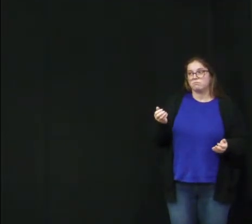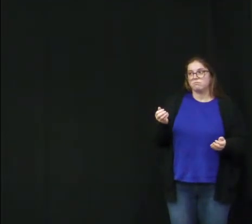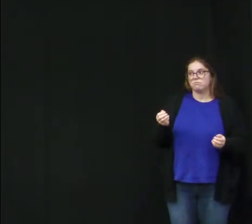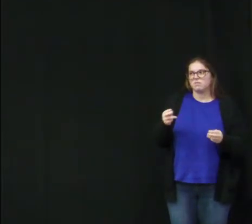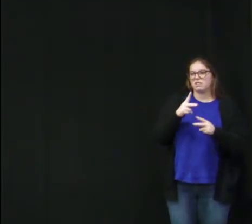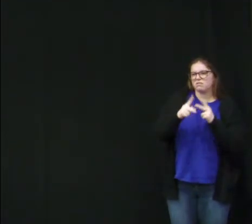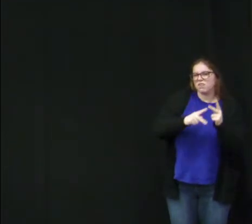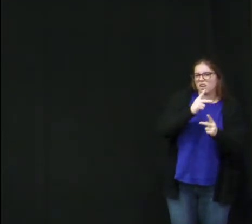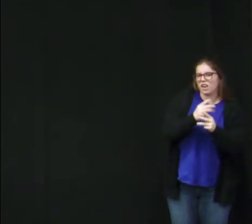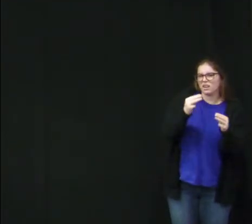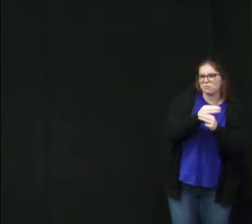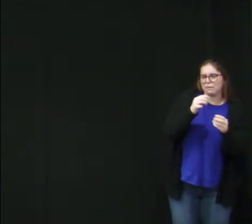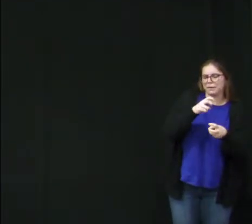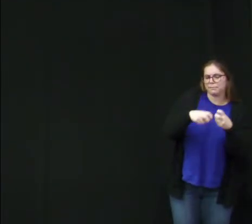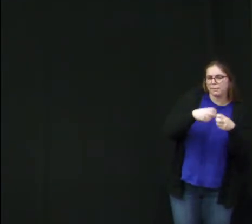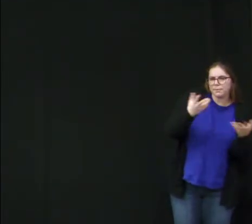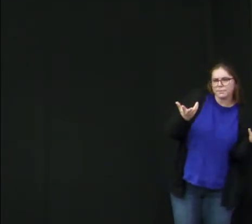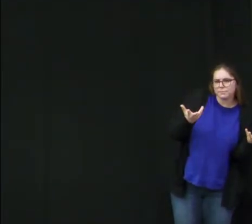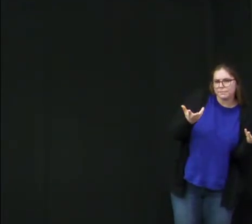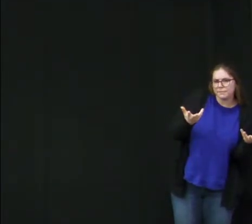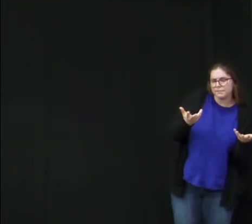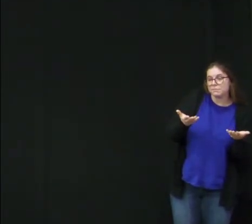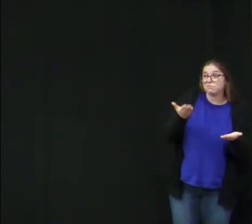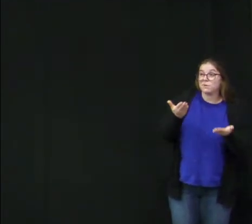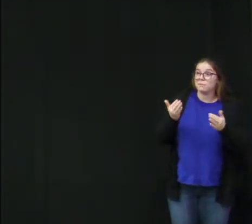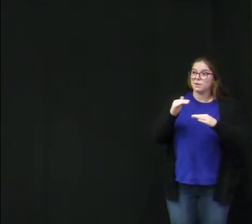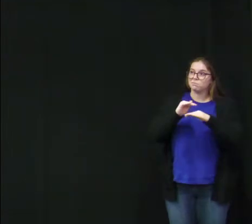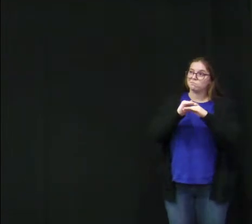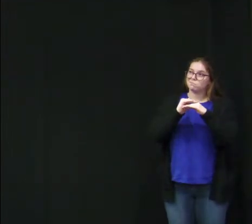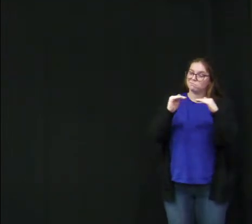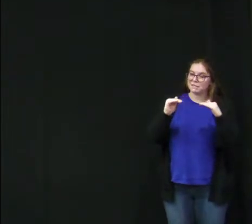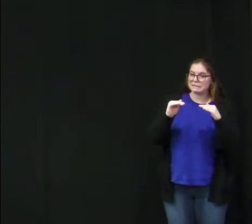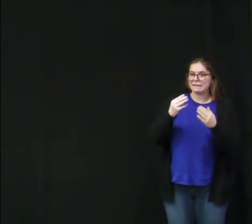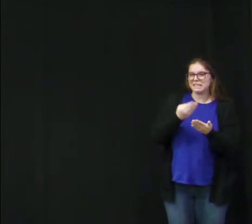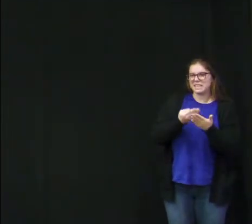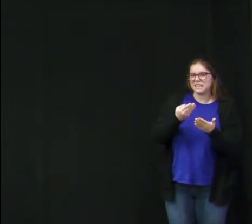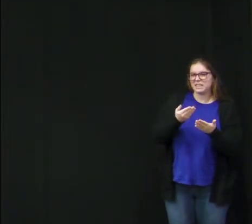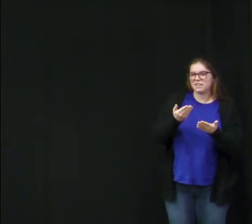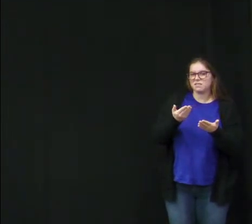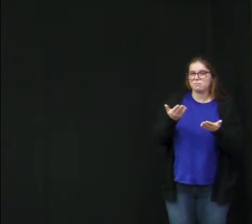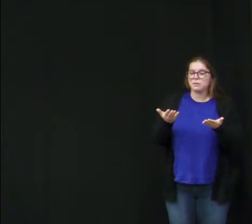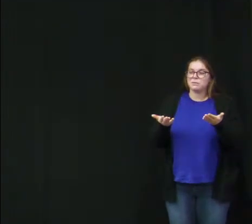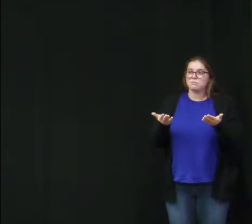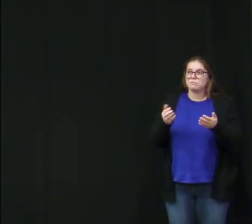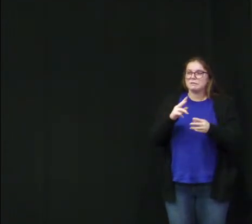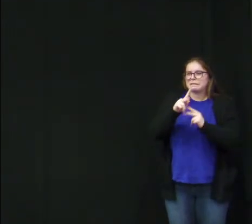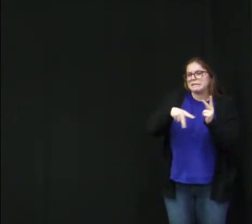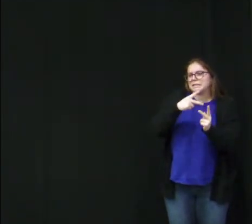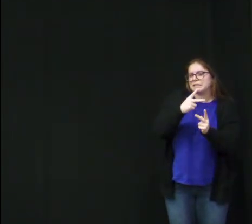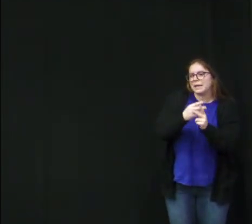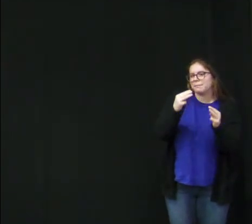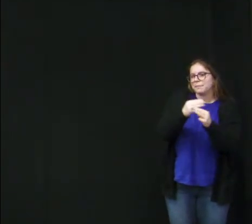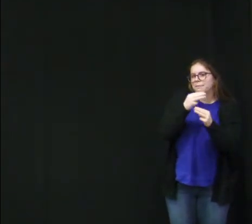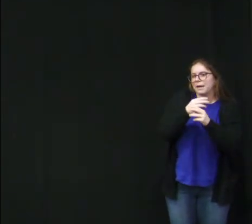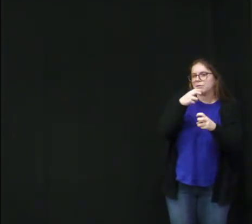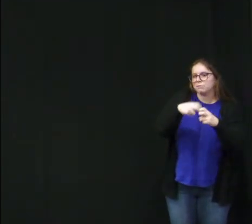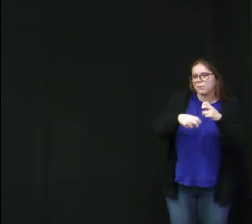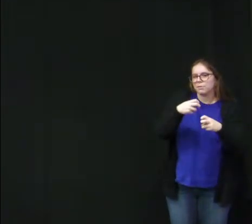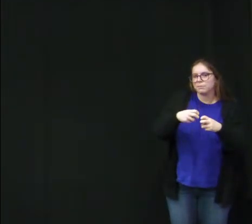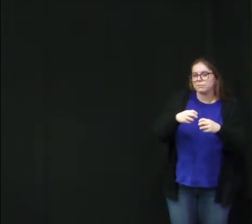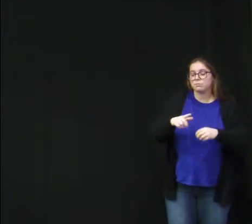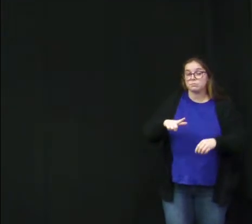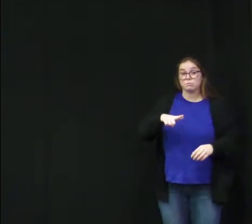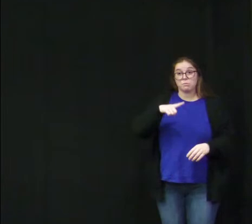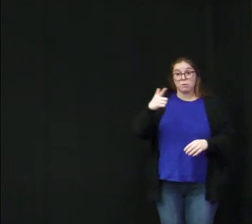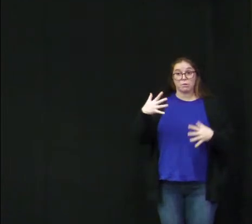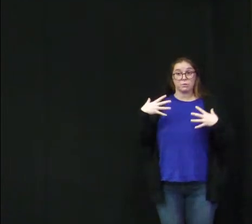be baseline data, Yeah. but yes, yeah, you're right. What kind of math problems? Any other strength statements?